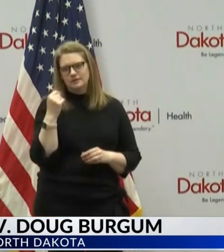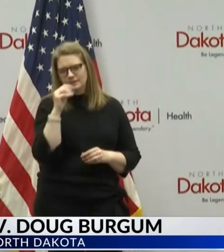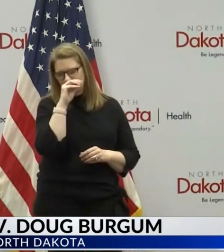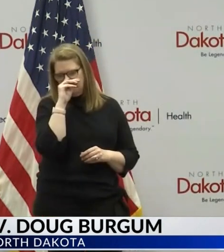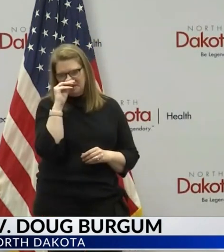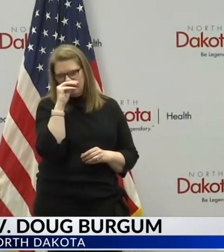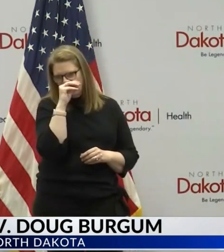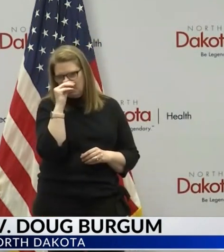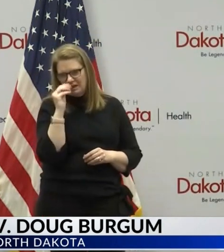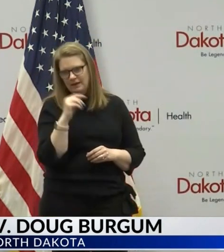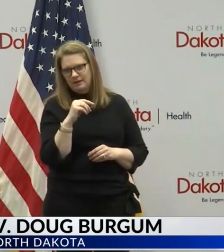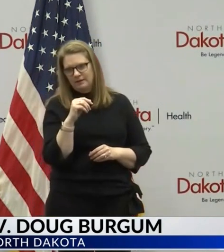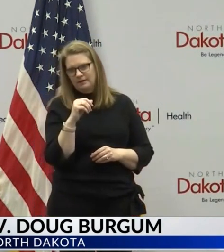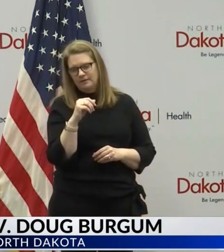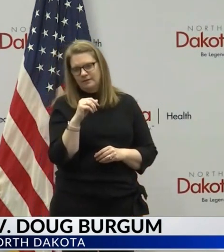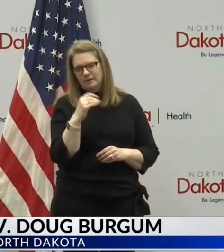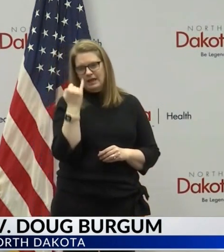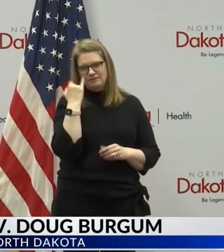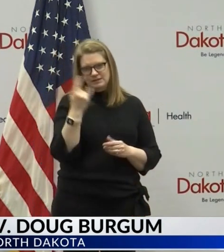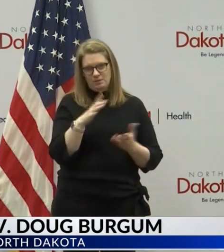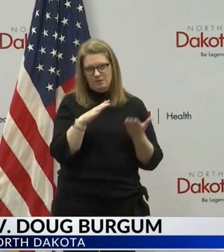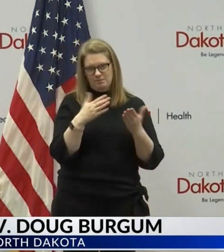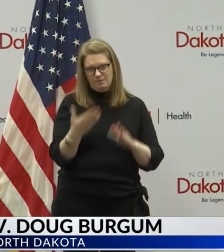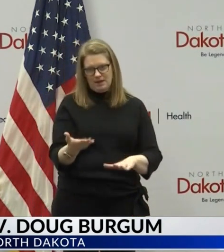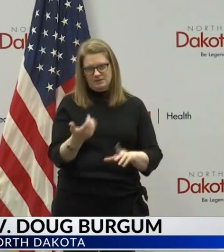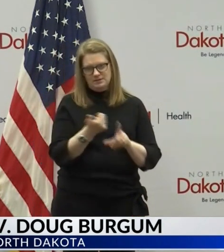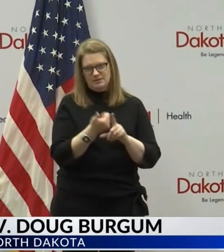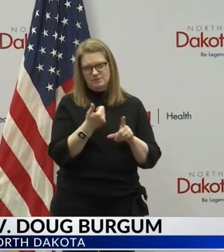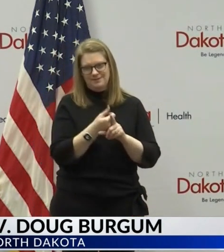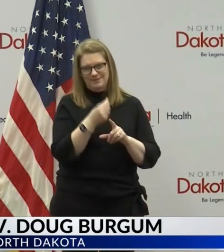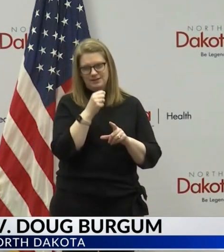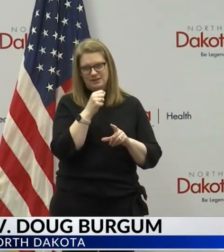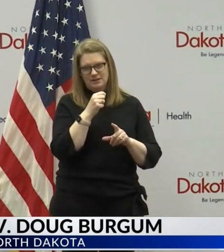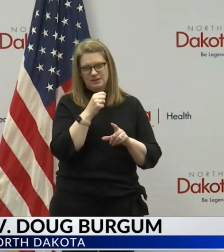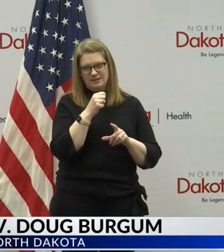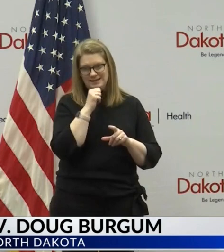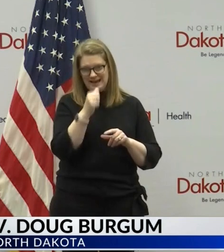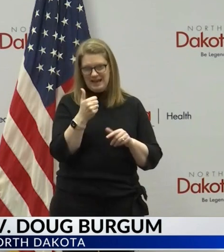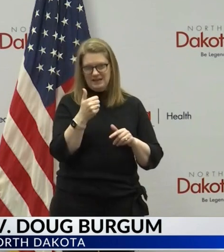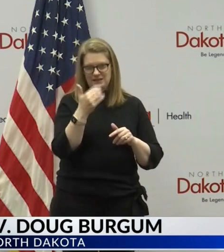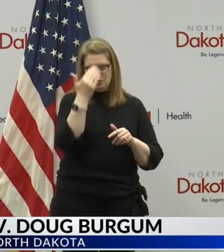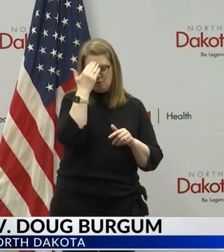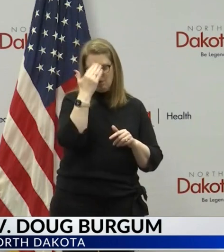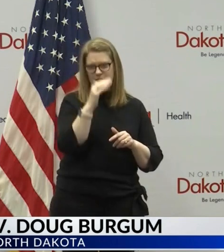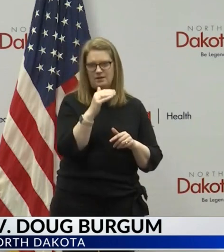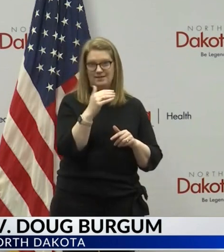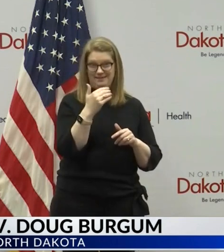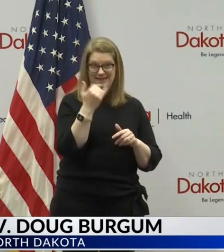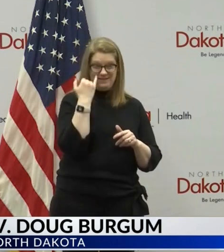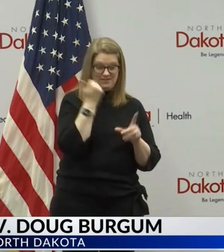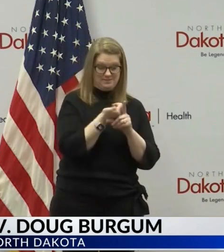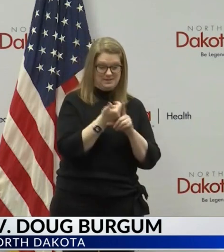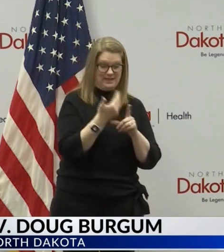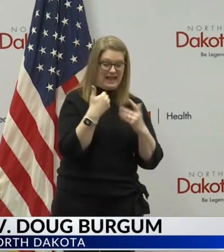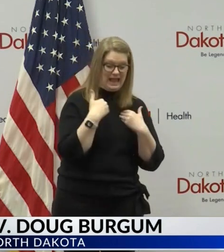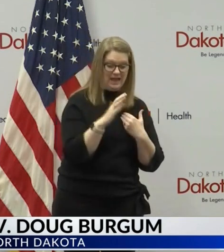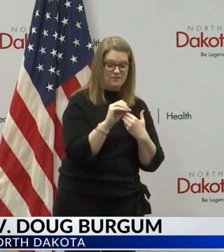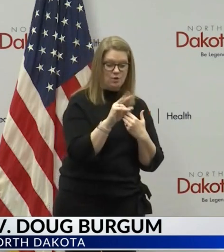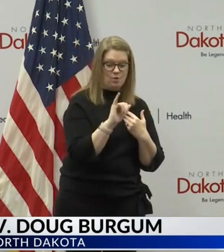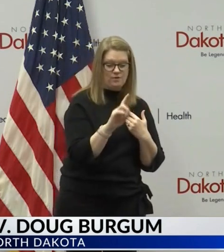and not know if they have COVID-19 or not, are they being tested afterwards? We do have some